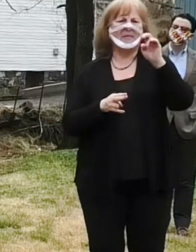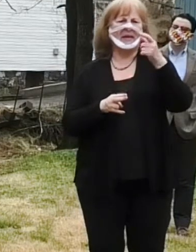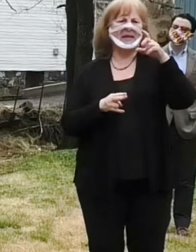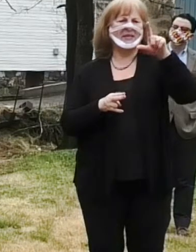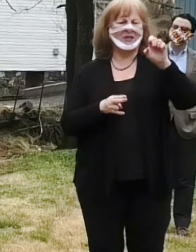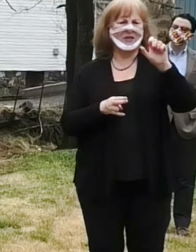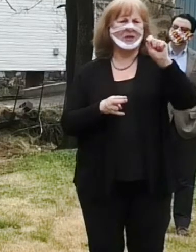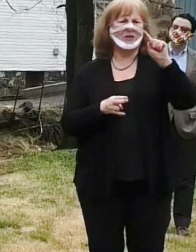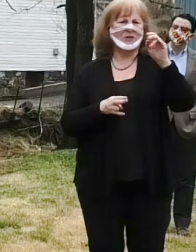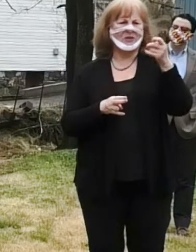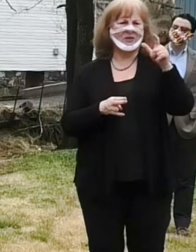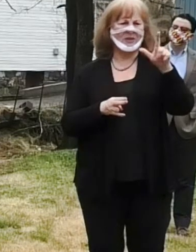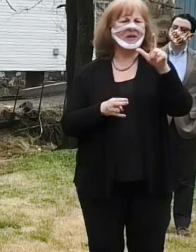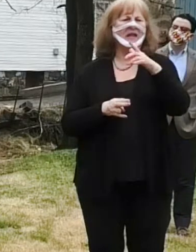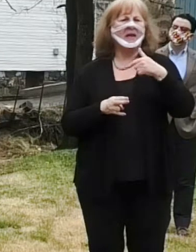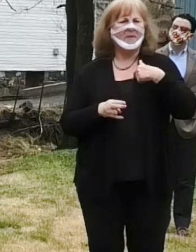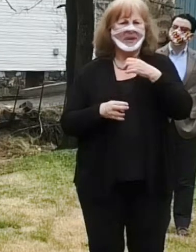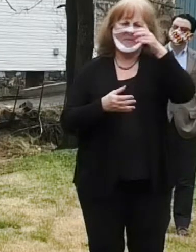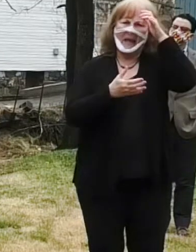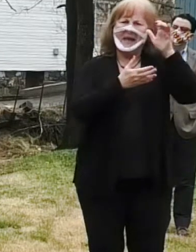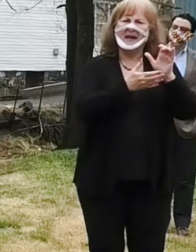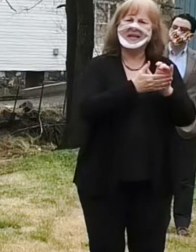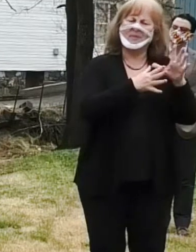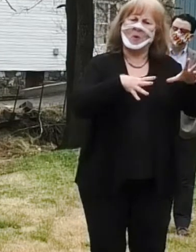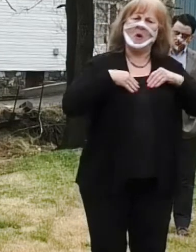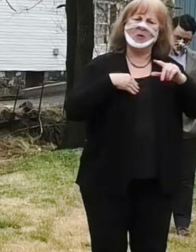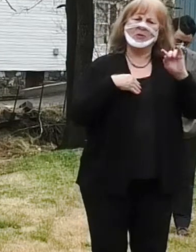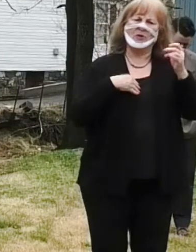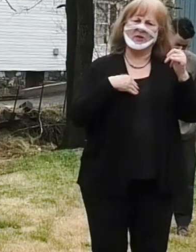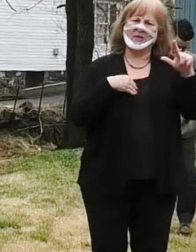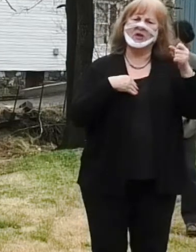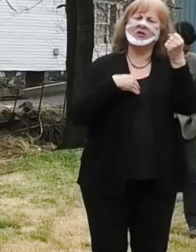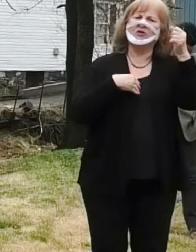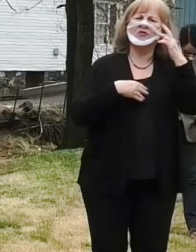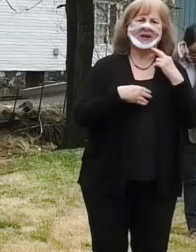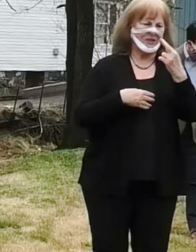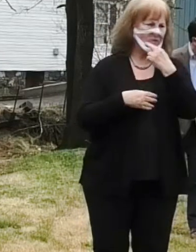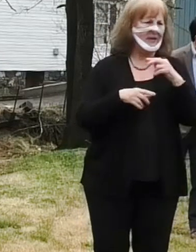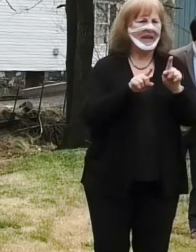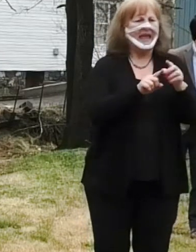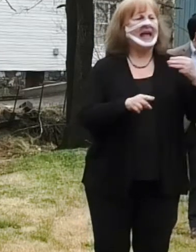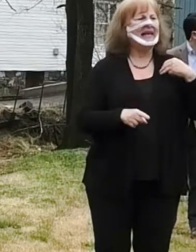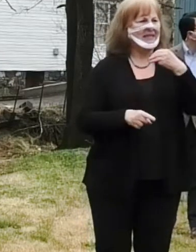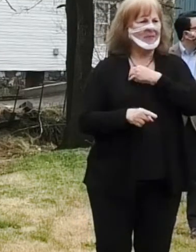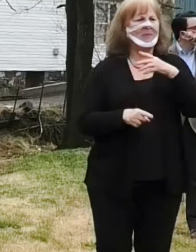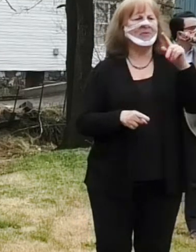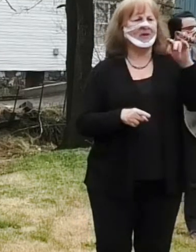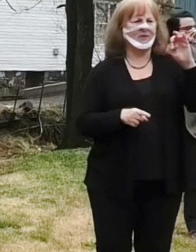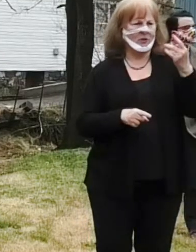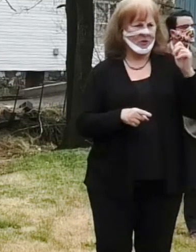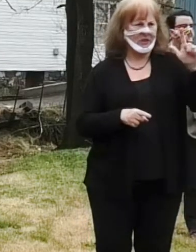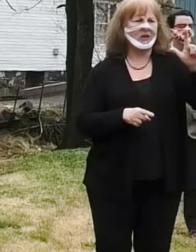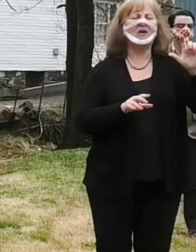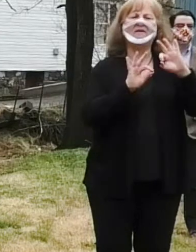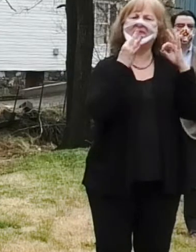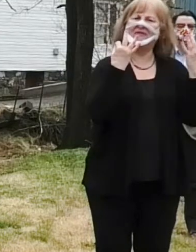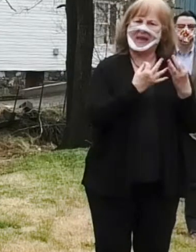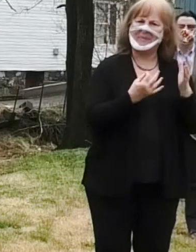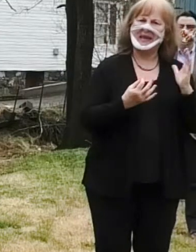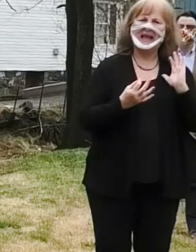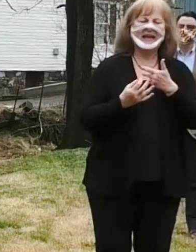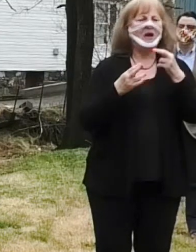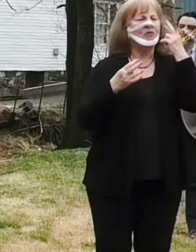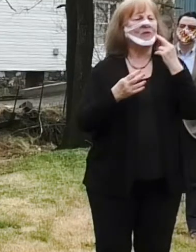Tersiguel. My husband, Michelle, and I own Tersigel's Restaurant. As a member of the Tersiguel family and our extended